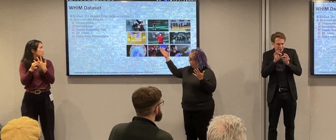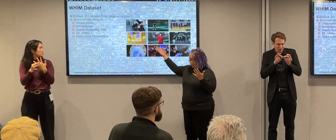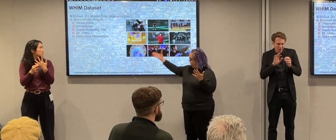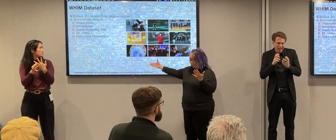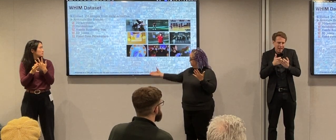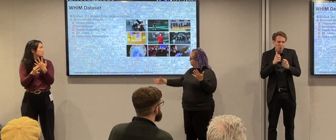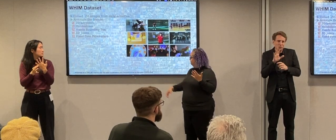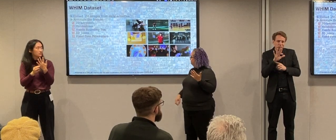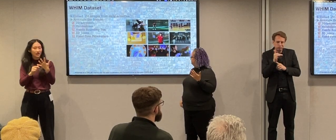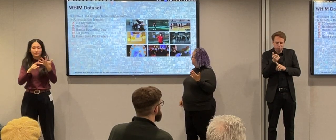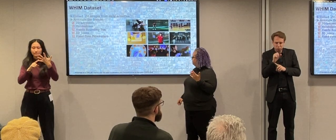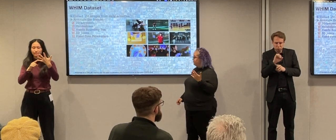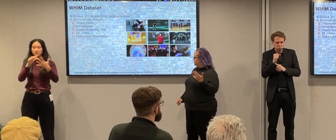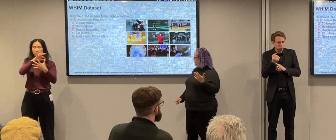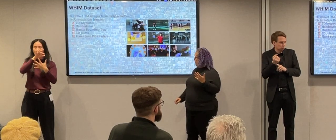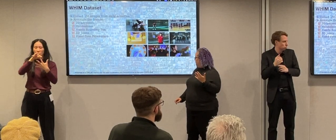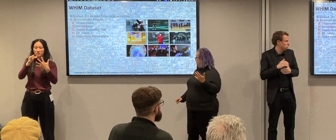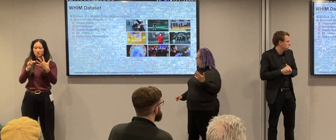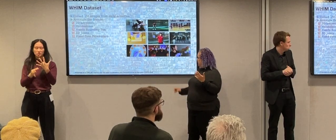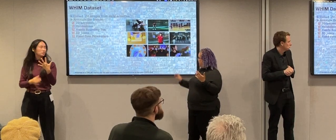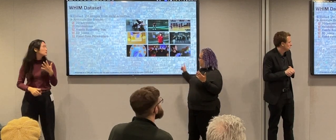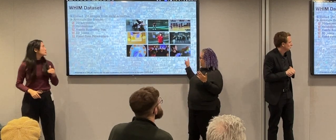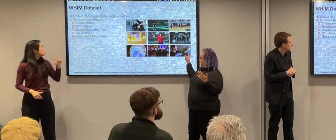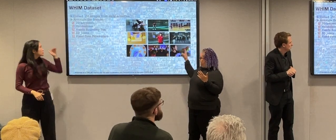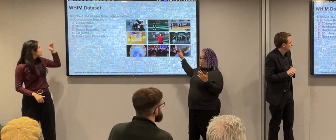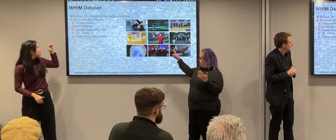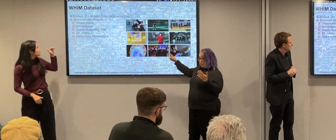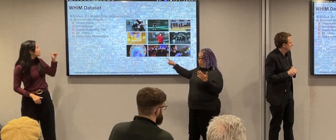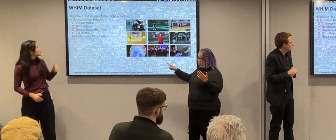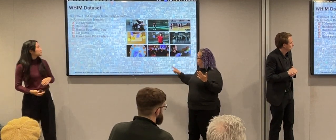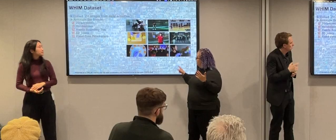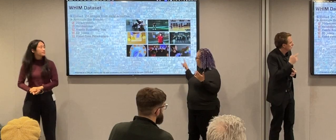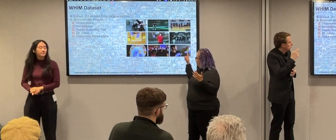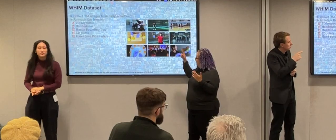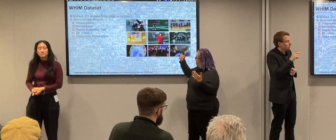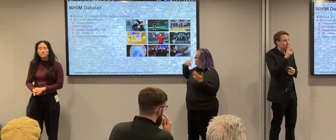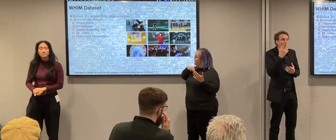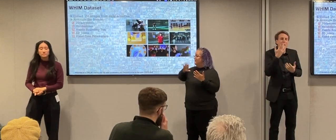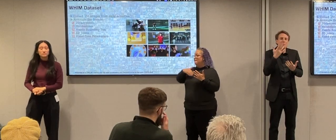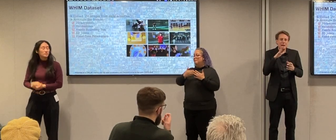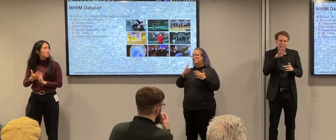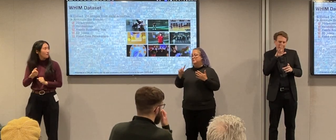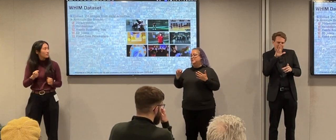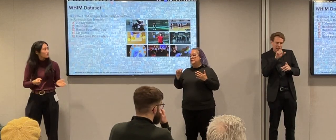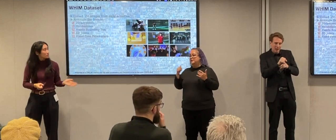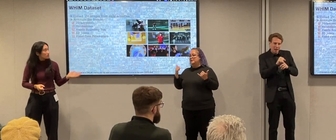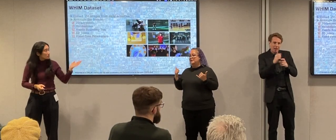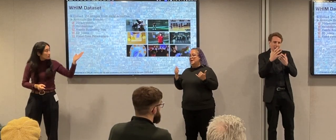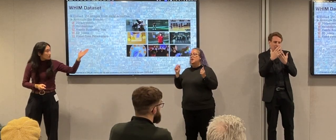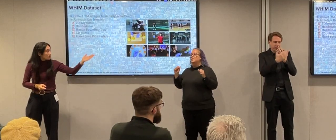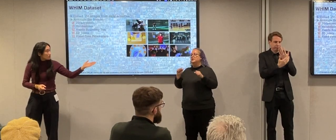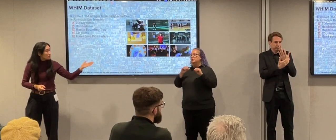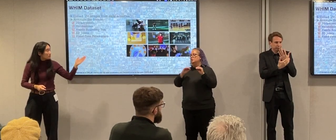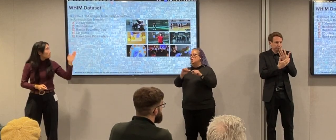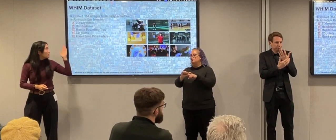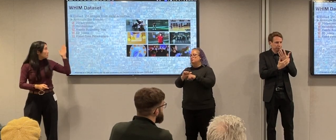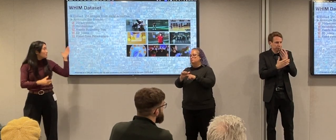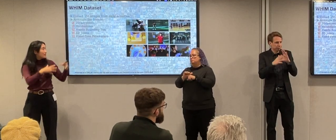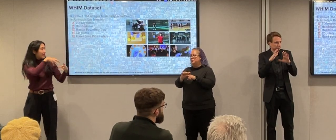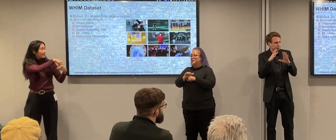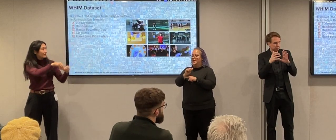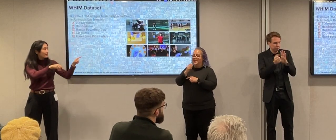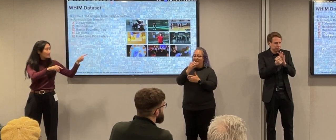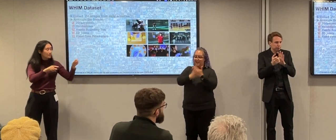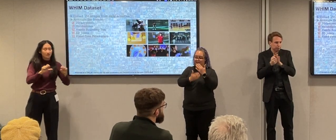like this, where we have all of those data now to train both a hand detection model and a 3D